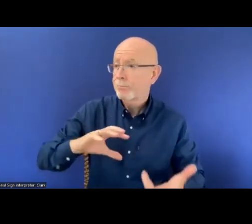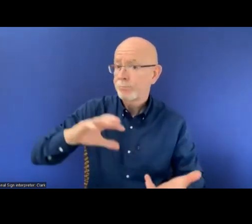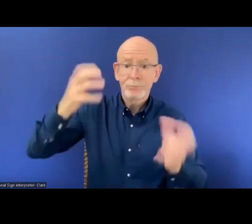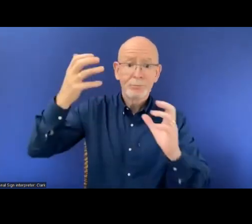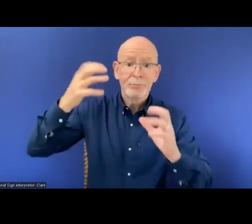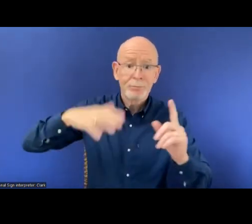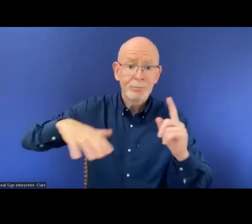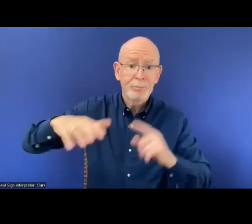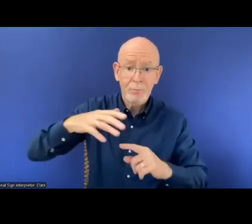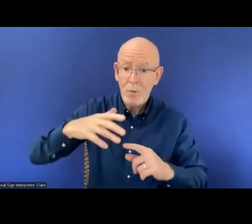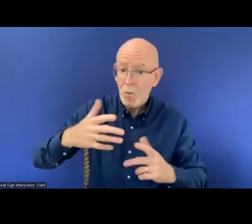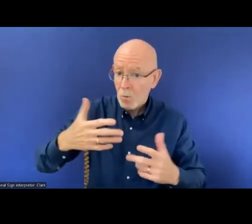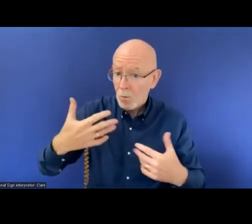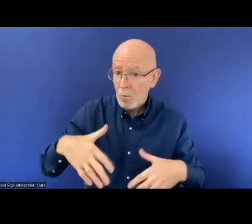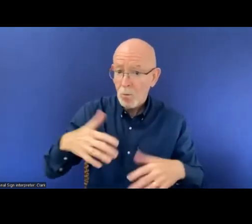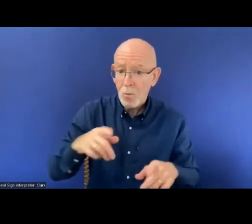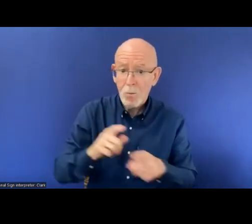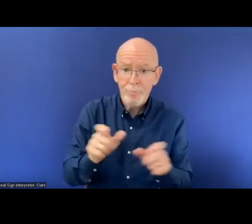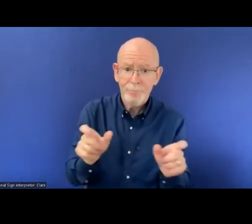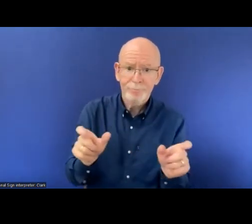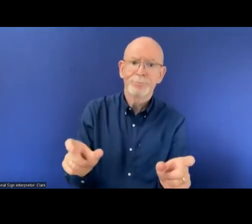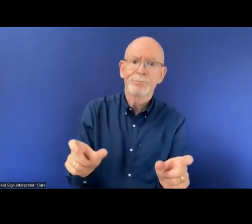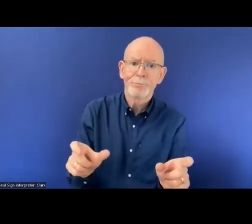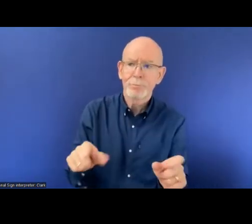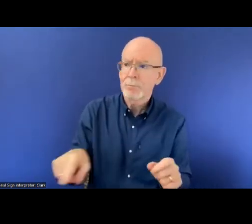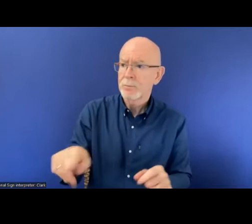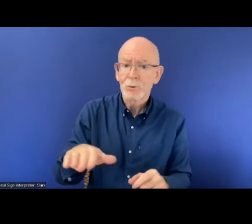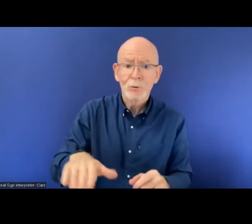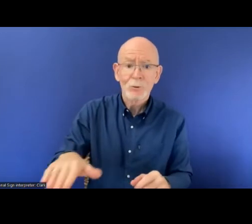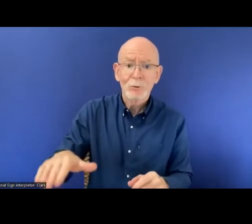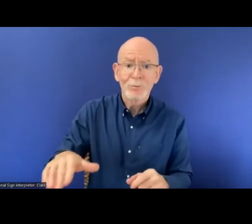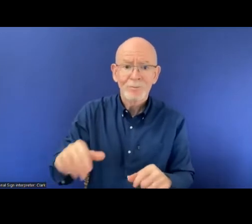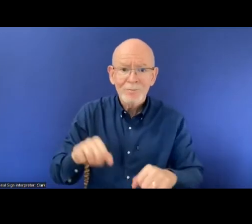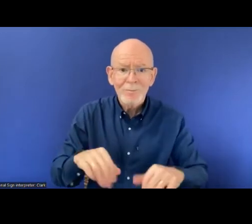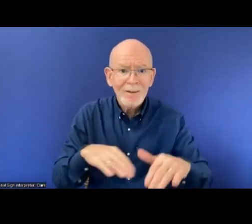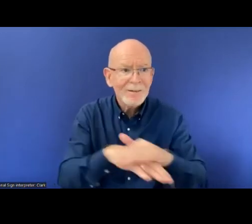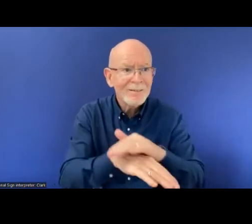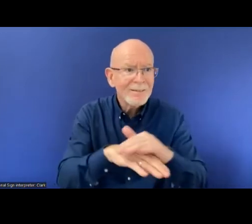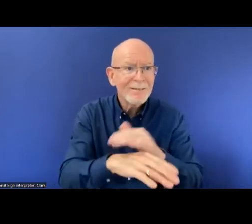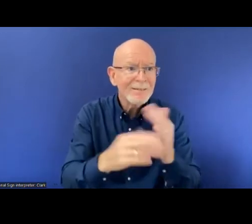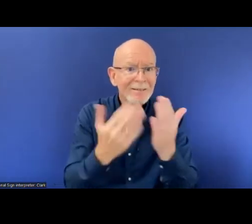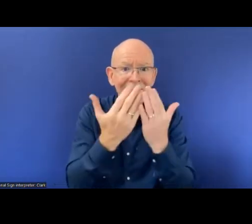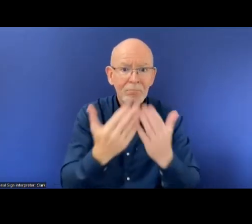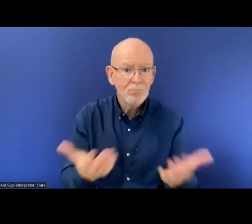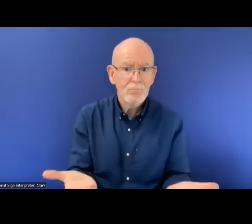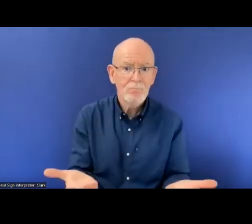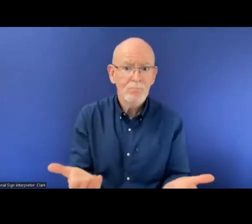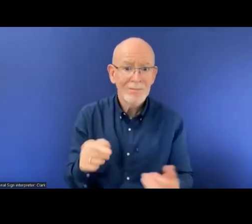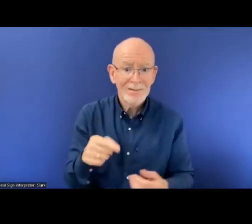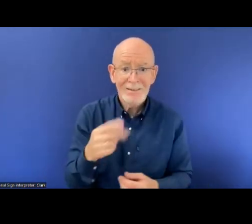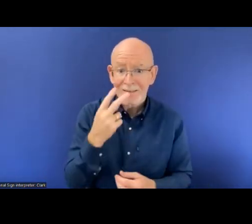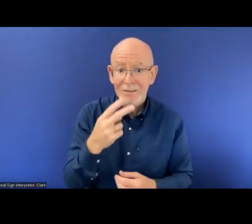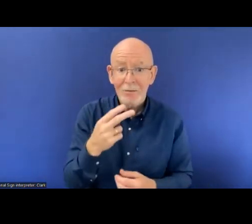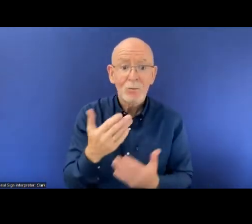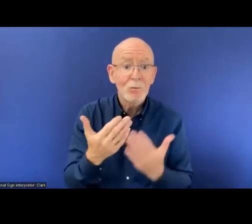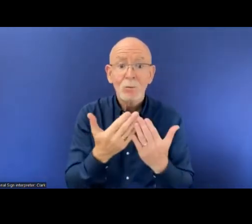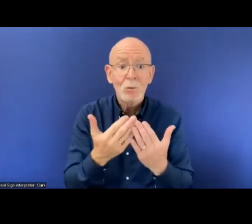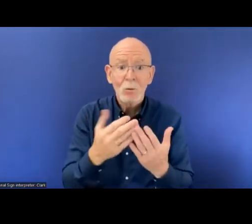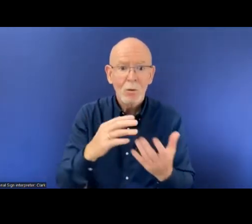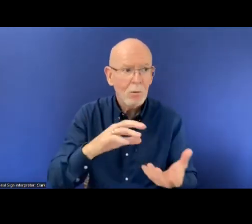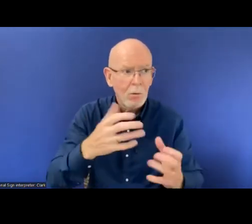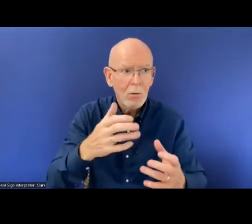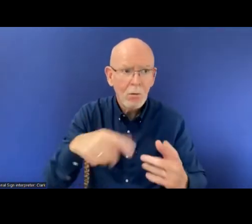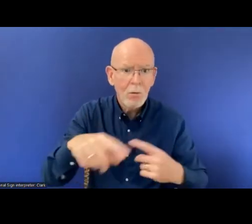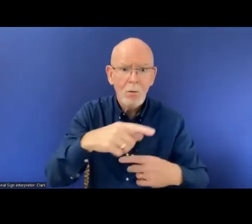their communities. So we'll hear messages on that, and we'll talk about how the best programs in the world make that happen, because